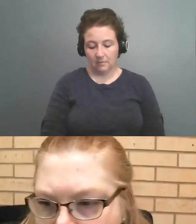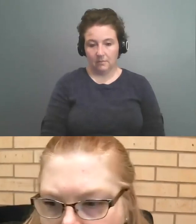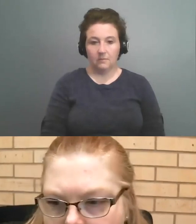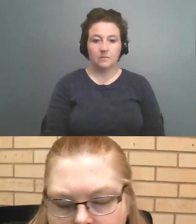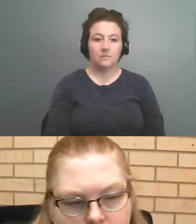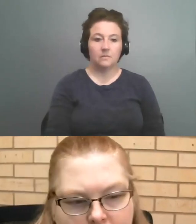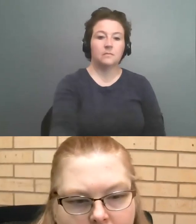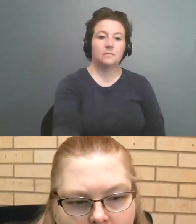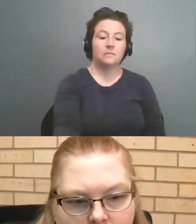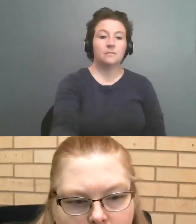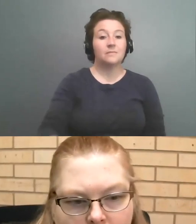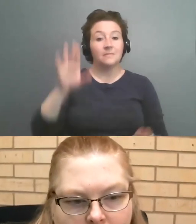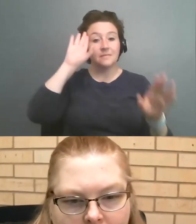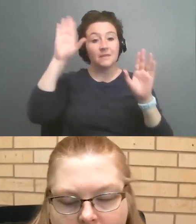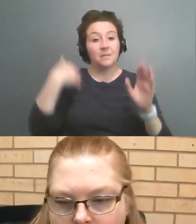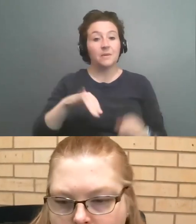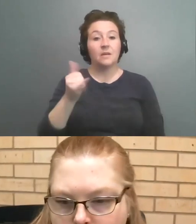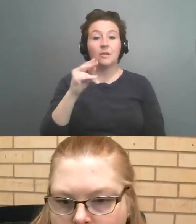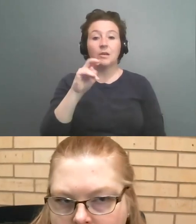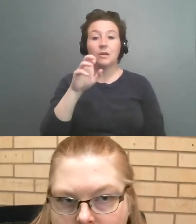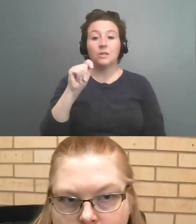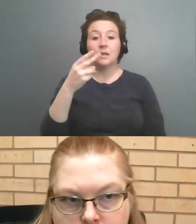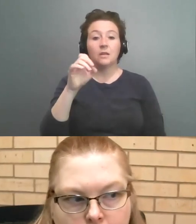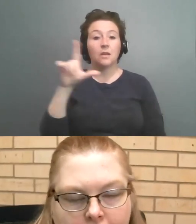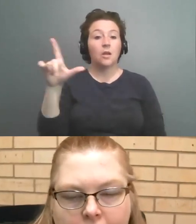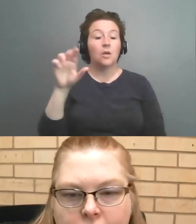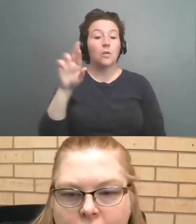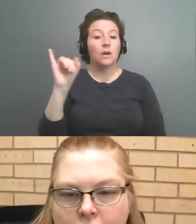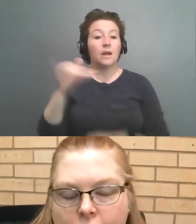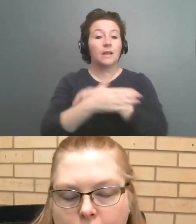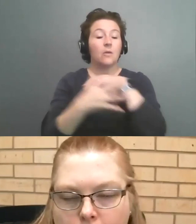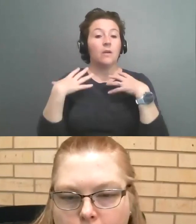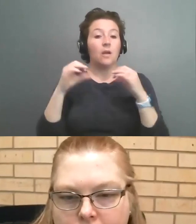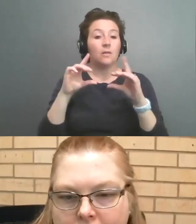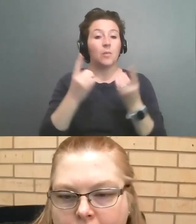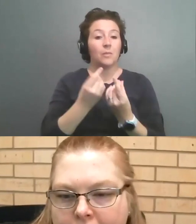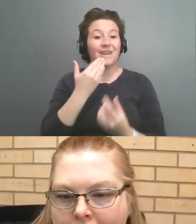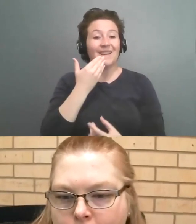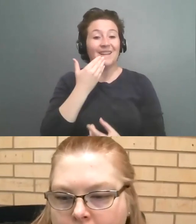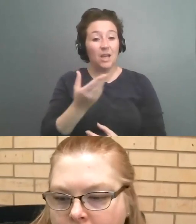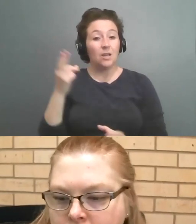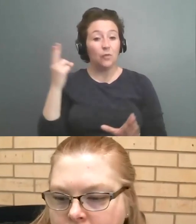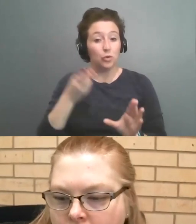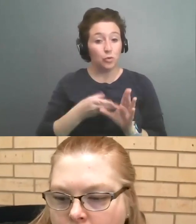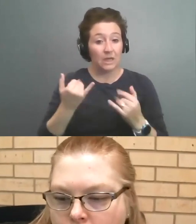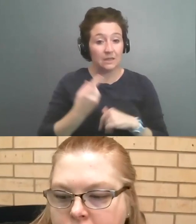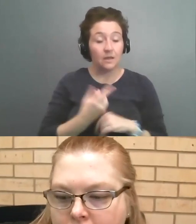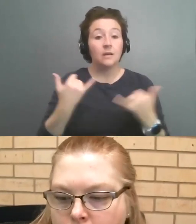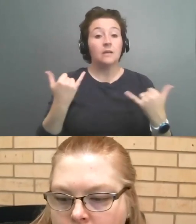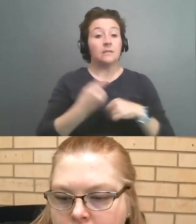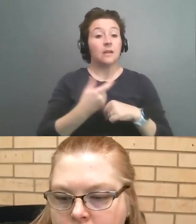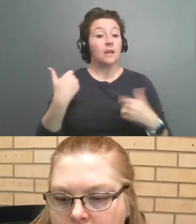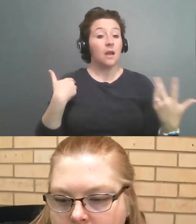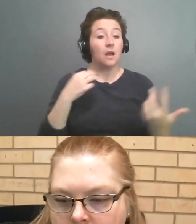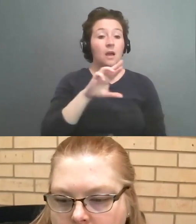Hi, everyone. This is Janet Hale with the Rock Island County Health Department. Thank you for joining us. Today we have with us